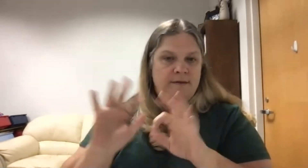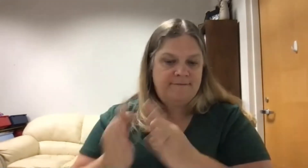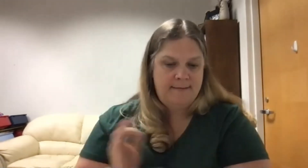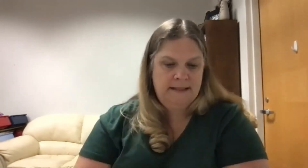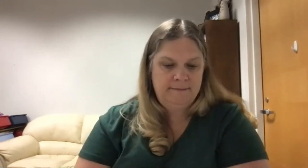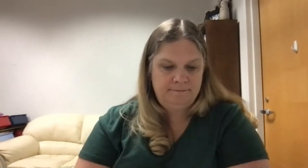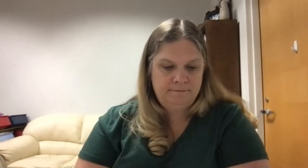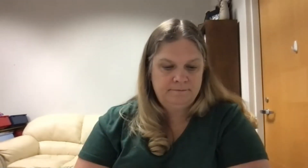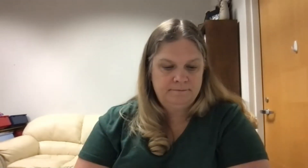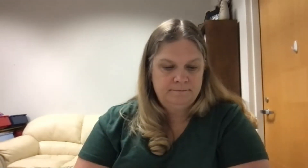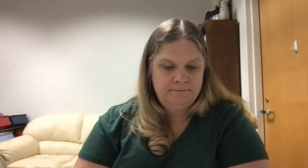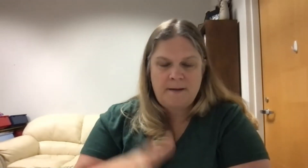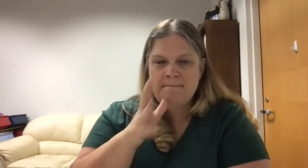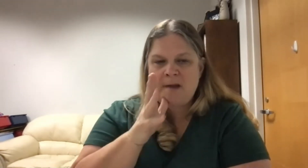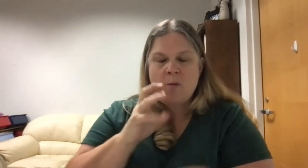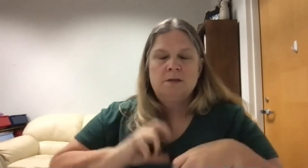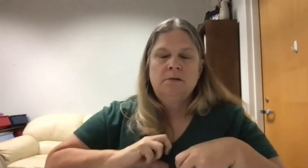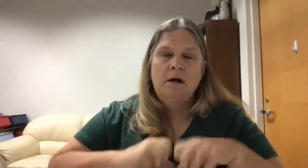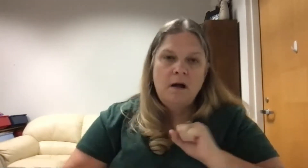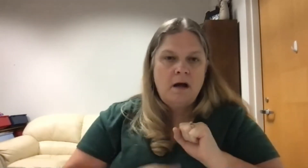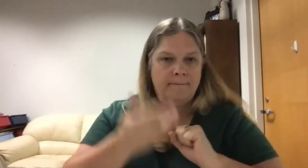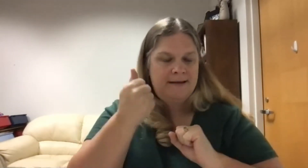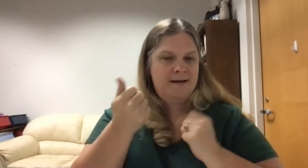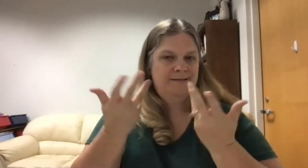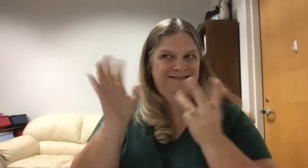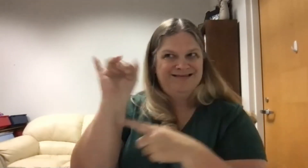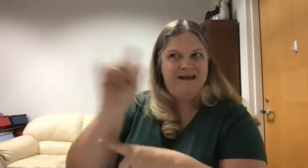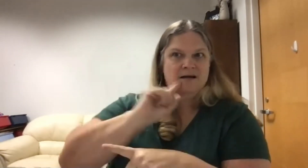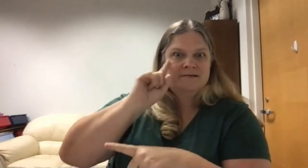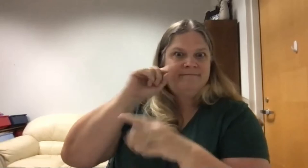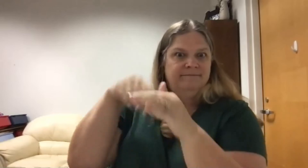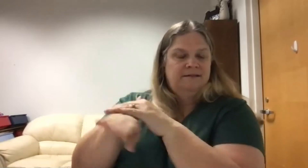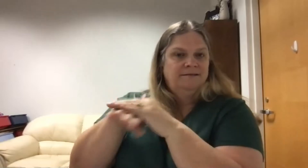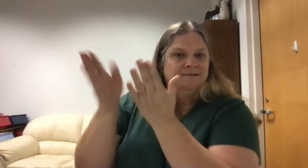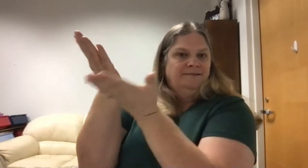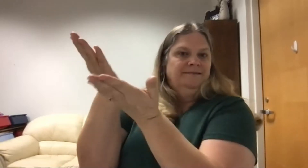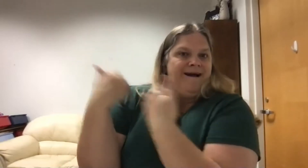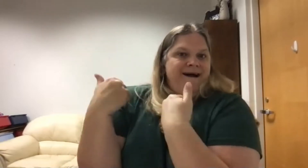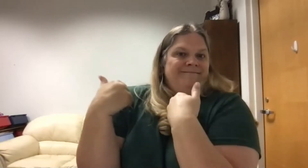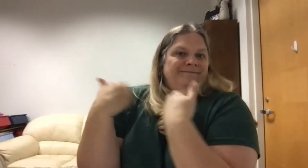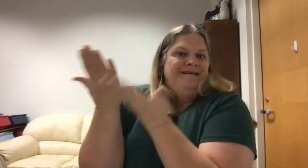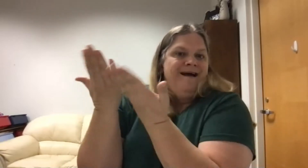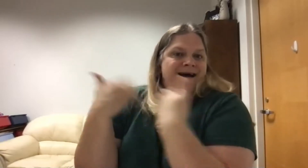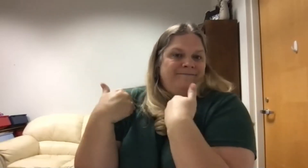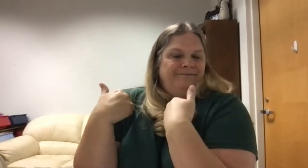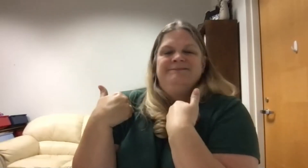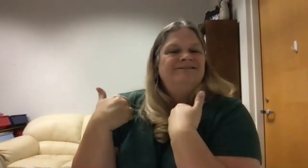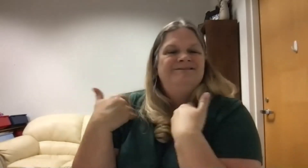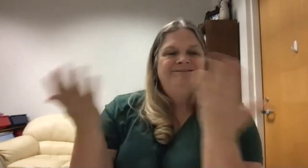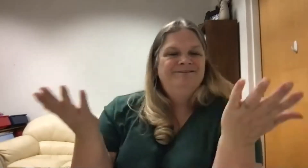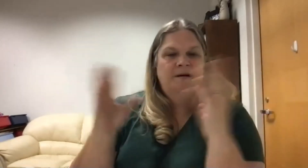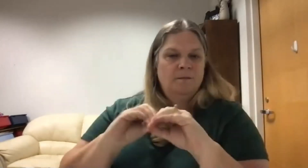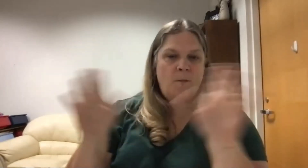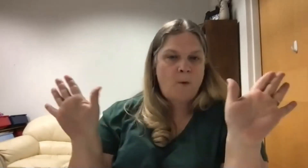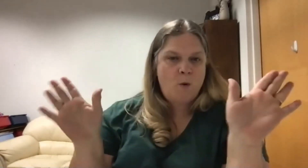It was a very dark time for the family. The mother had grieved because, with the deaf